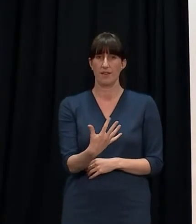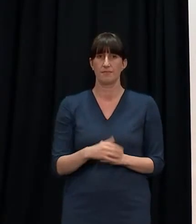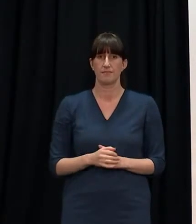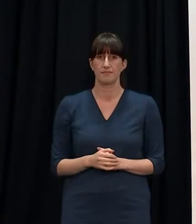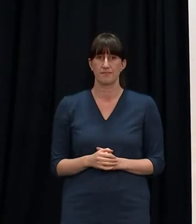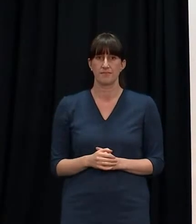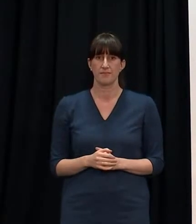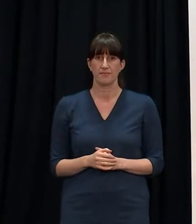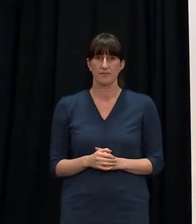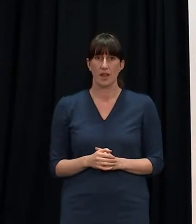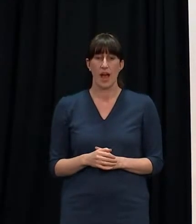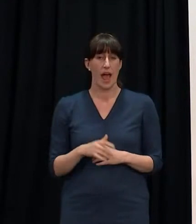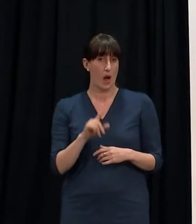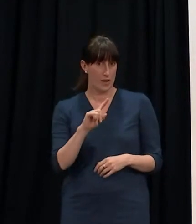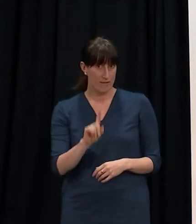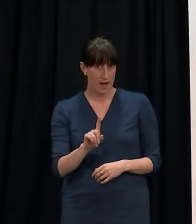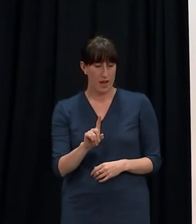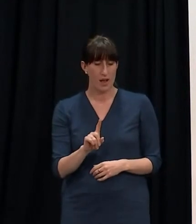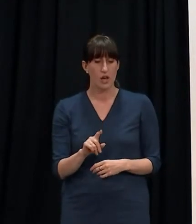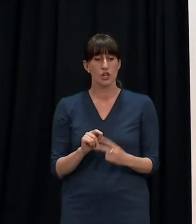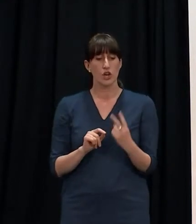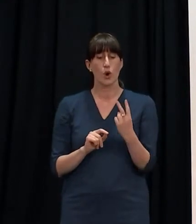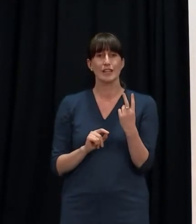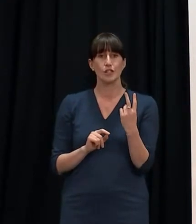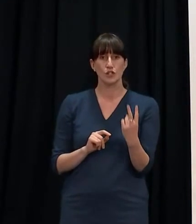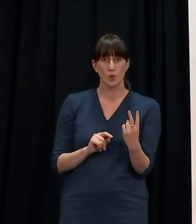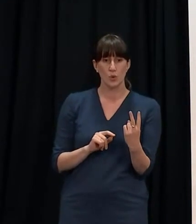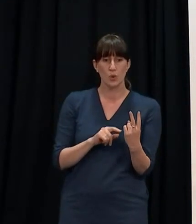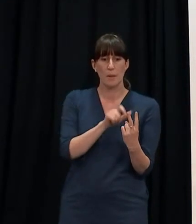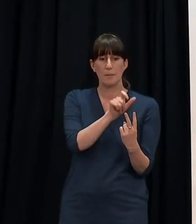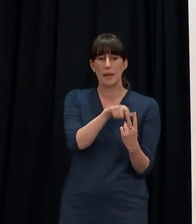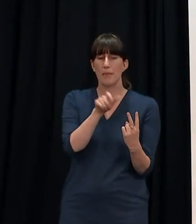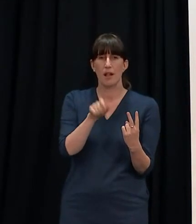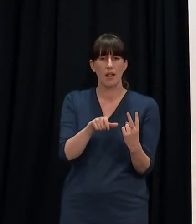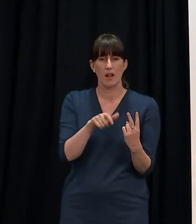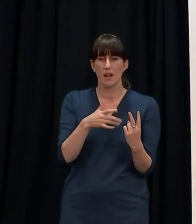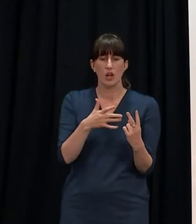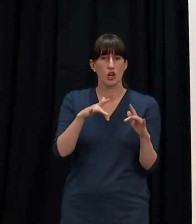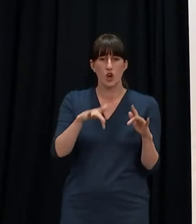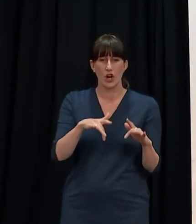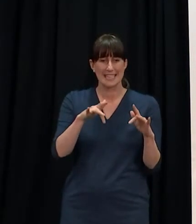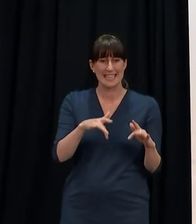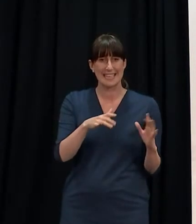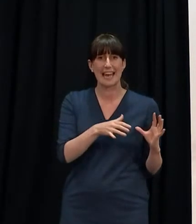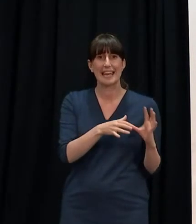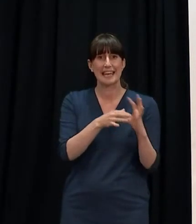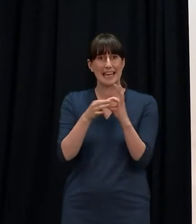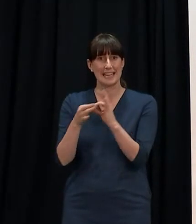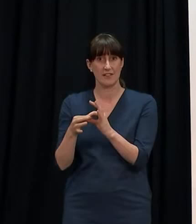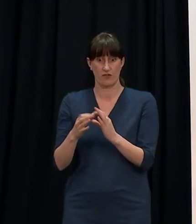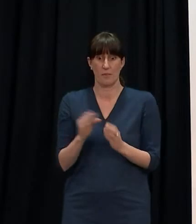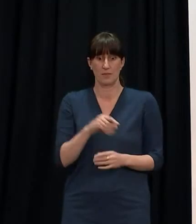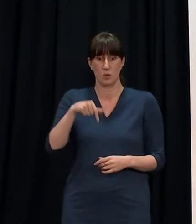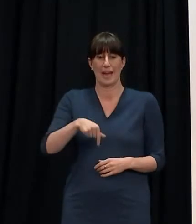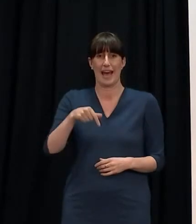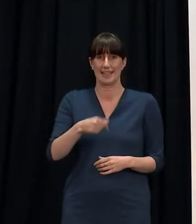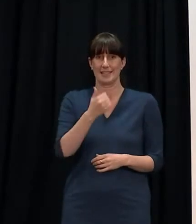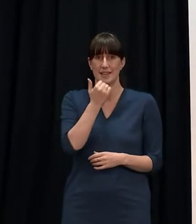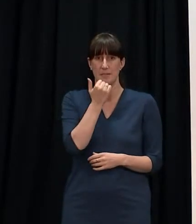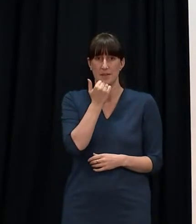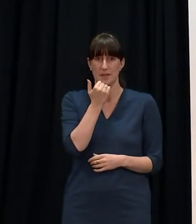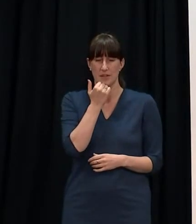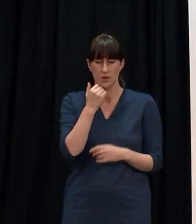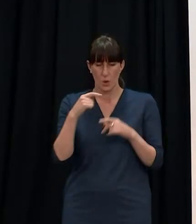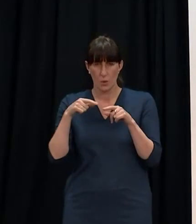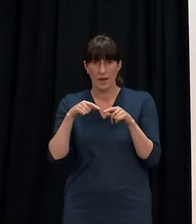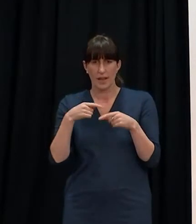However, only 2 of today's new cases are yet to be linked, even as of 9 o'clock this morning. And investigations into all unlinked